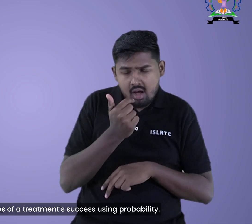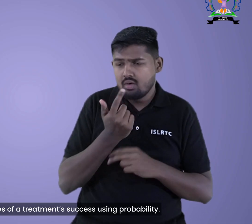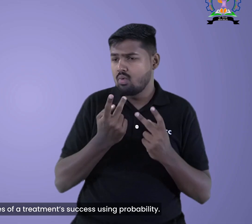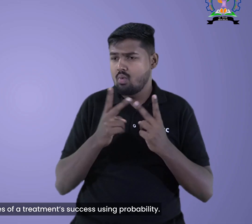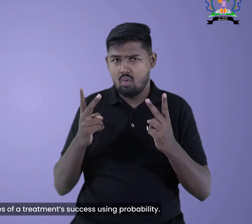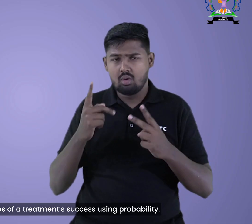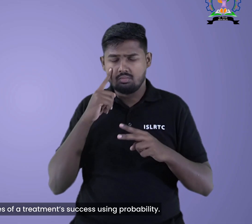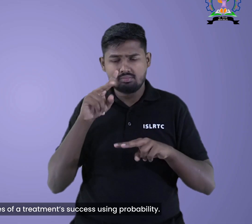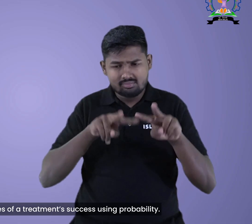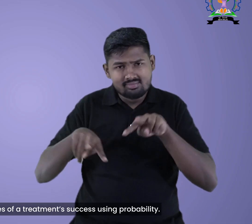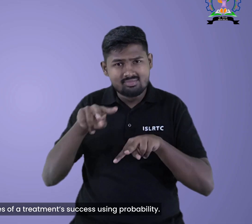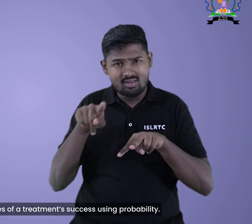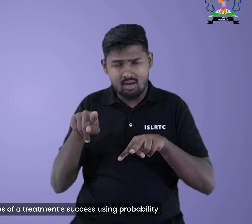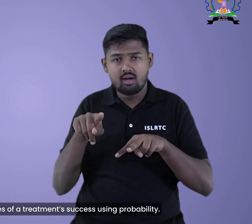probability.